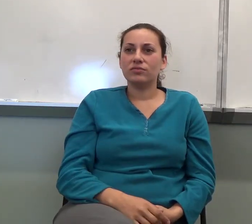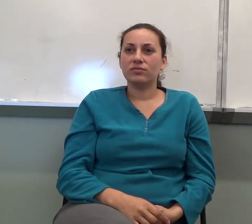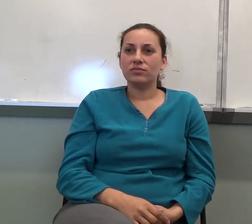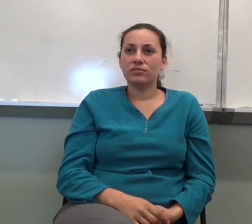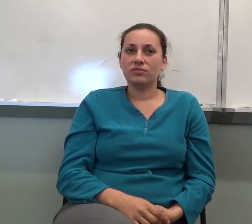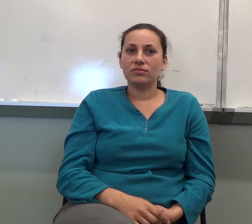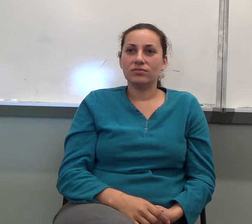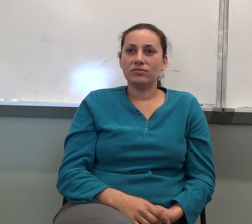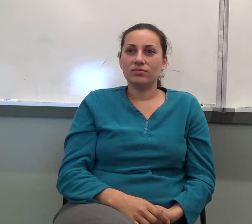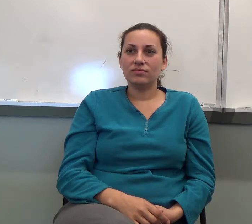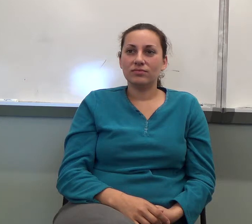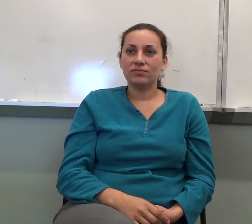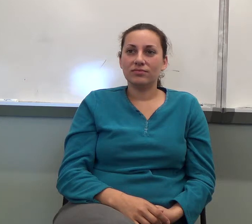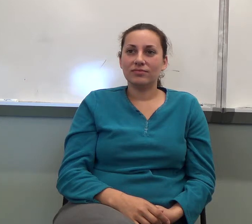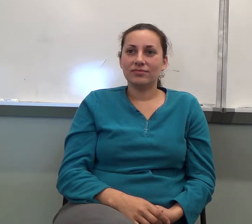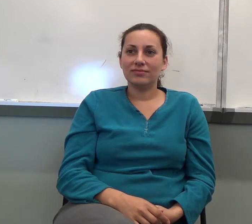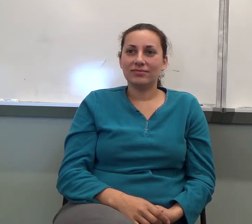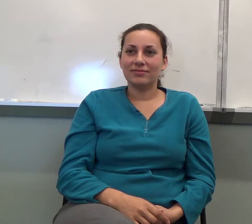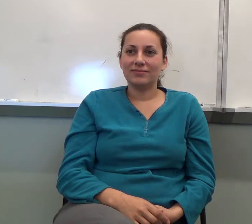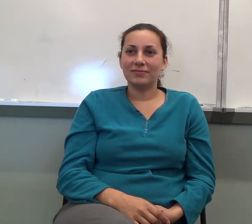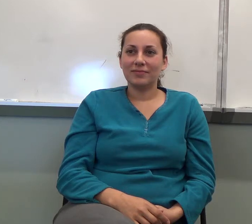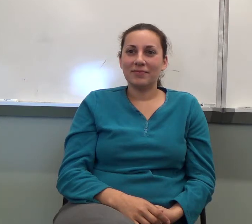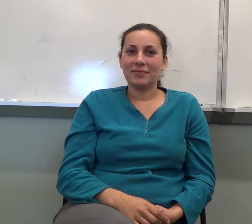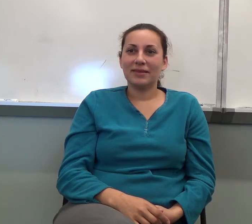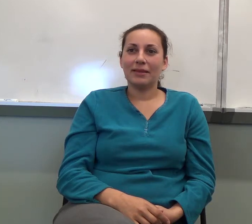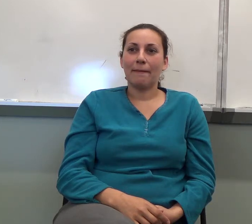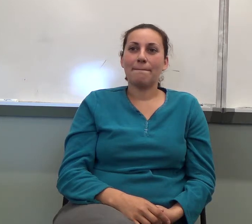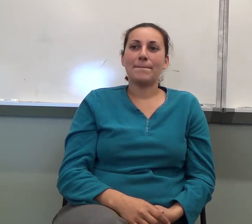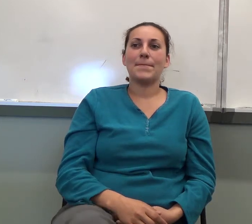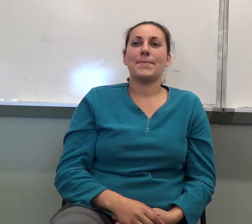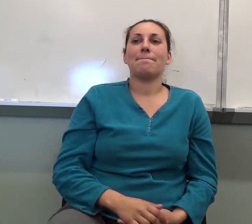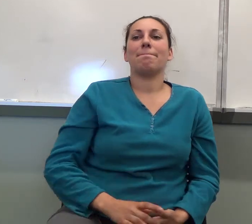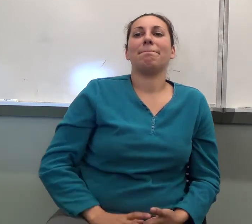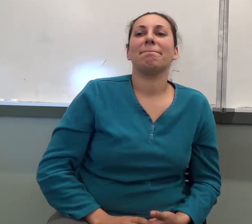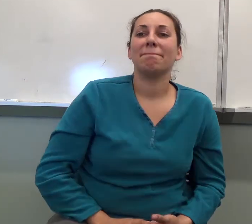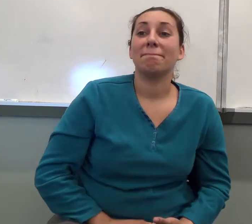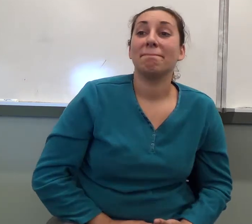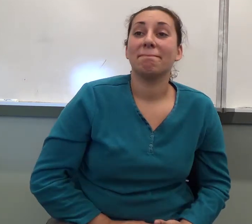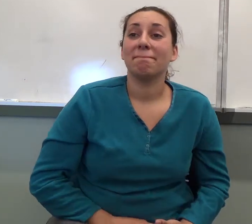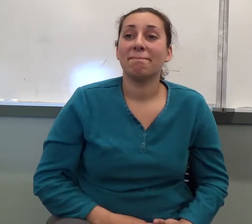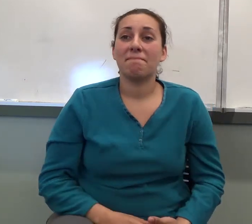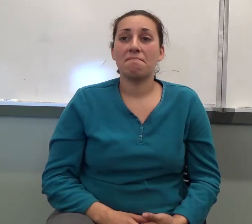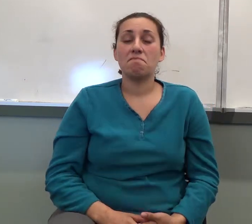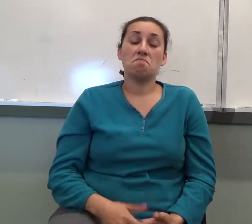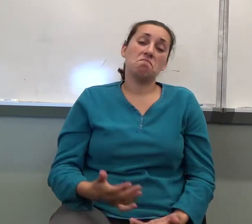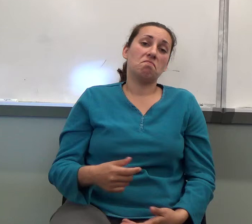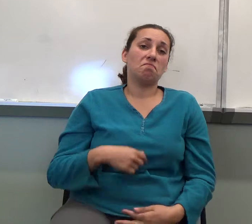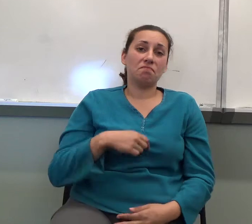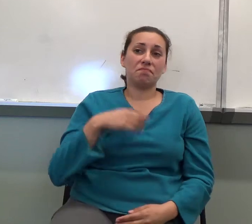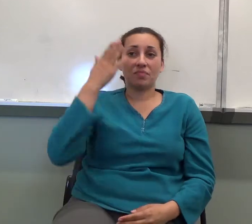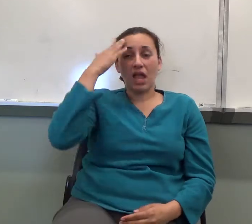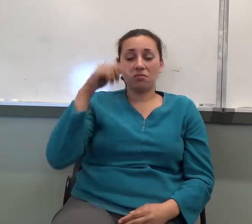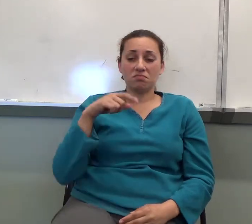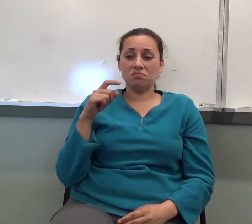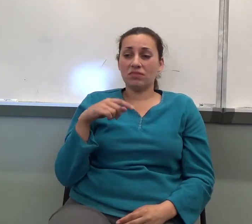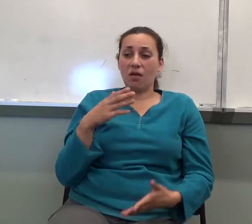Use this formula, which is the compound interest over there, to calculate the total amount in an account that began with